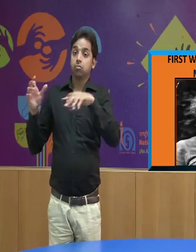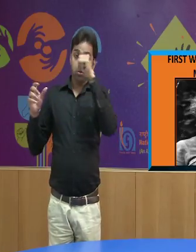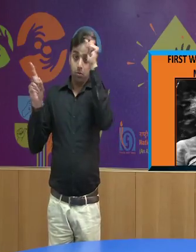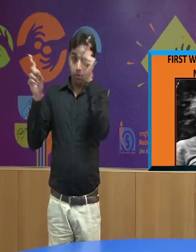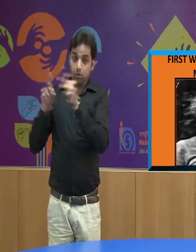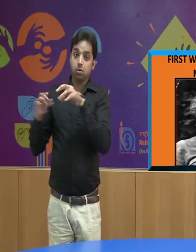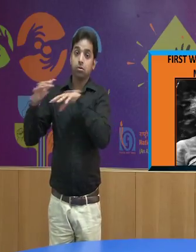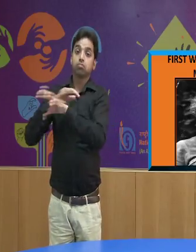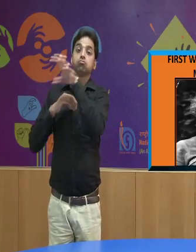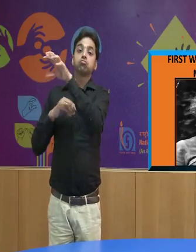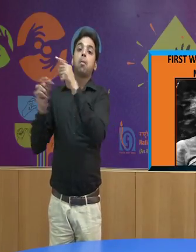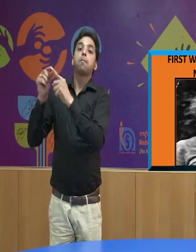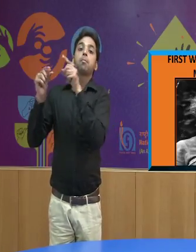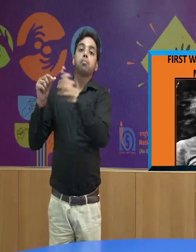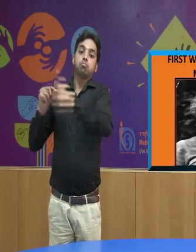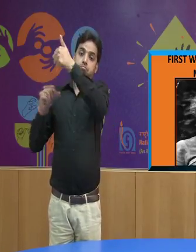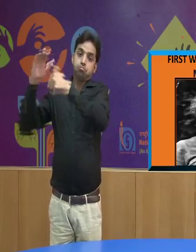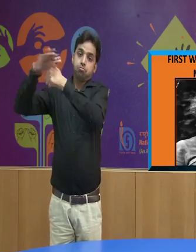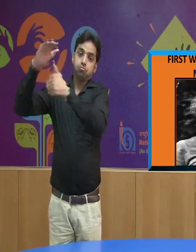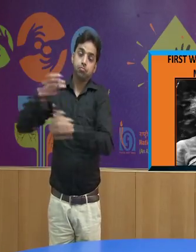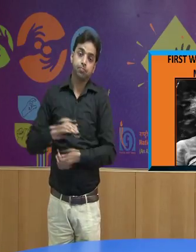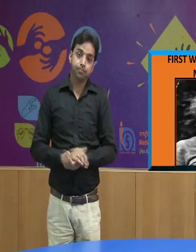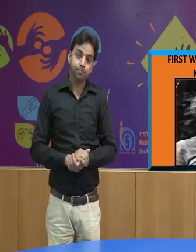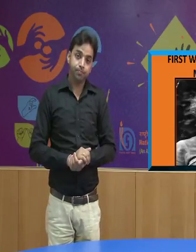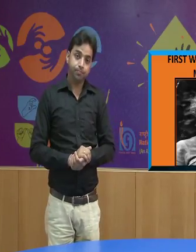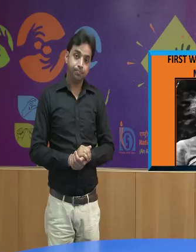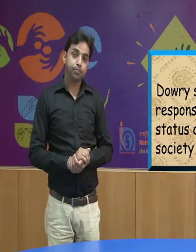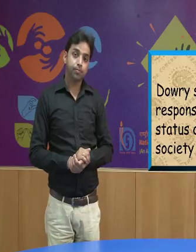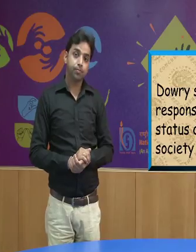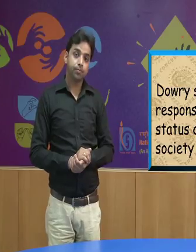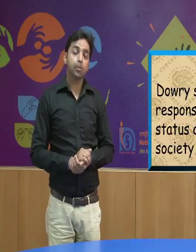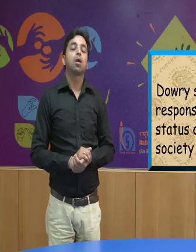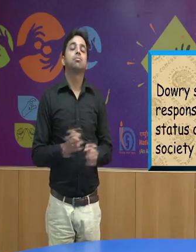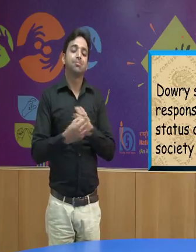Dear learners,